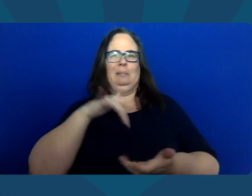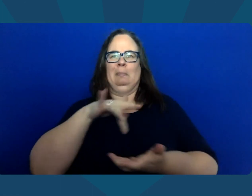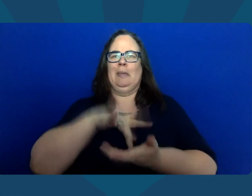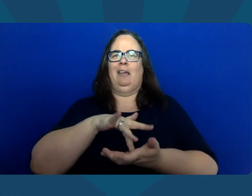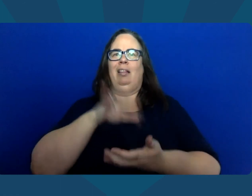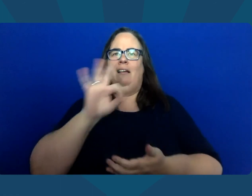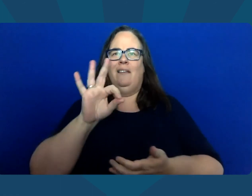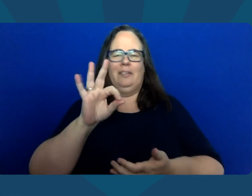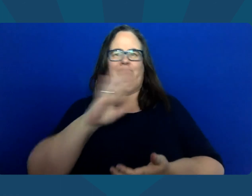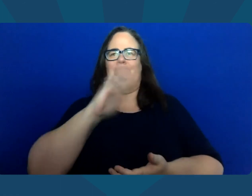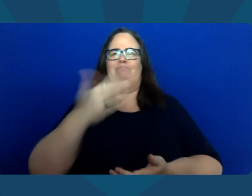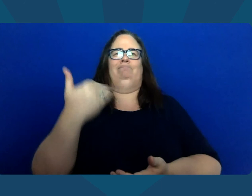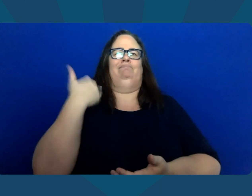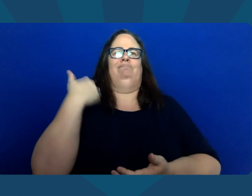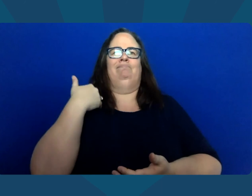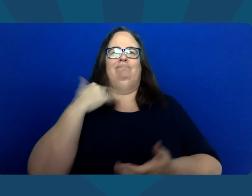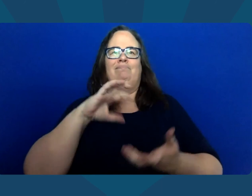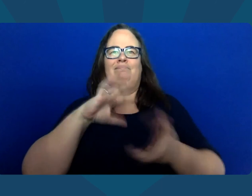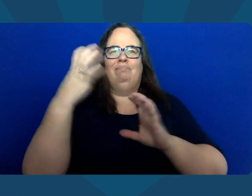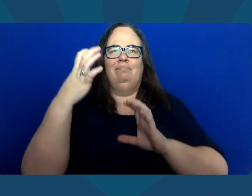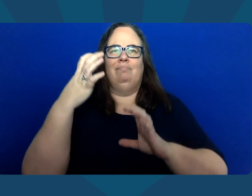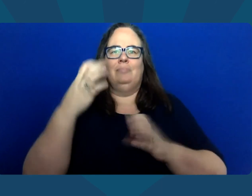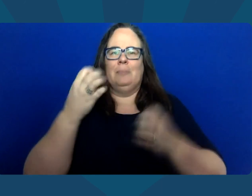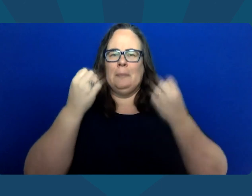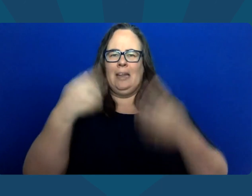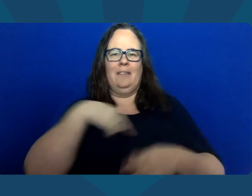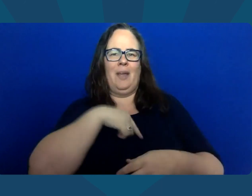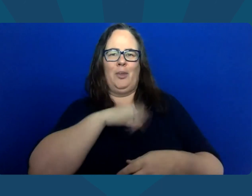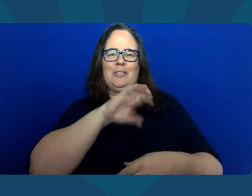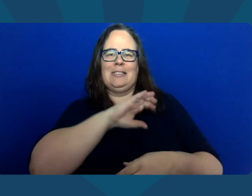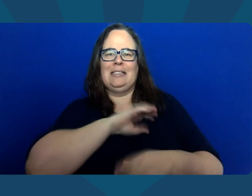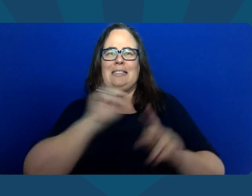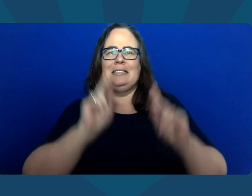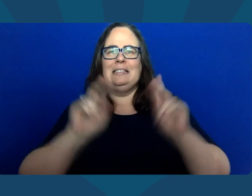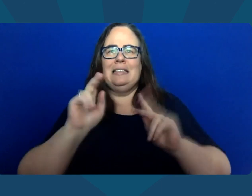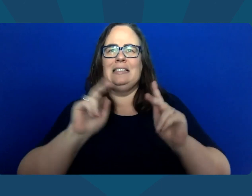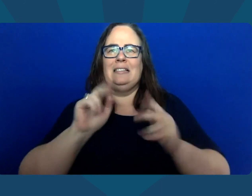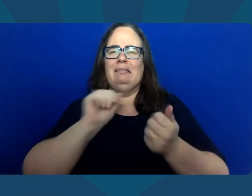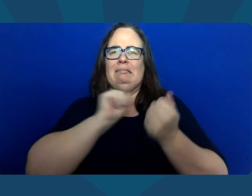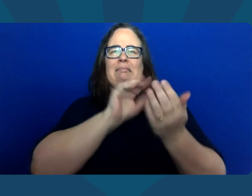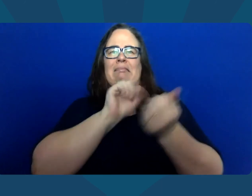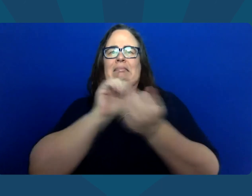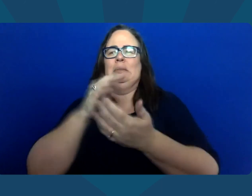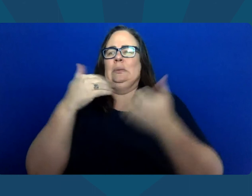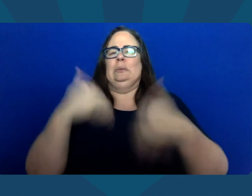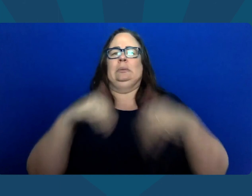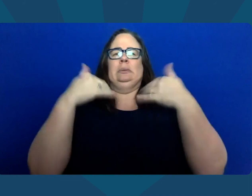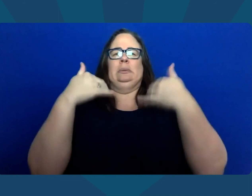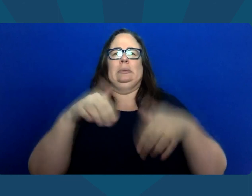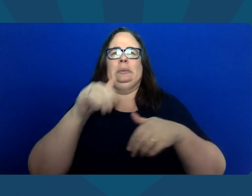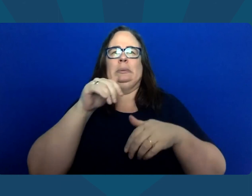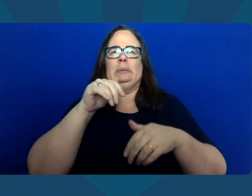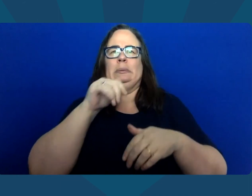in the middle of an unprecedented crisis, and many of our citizens face incredible